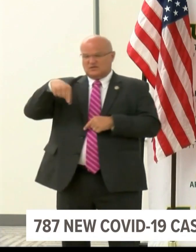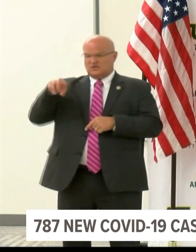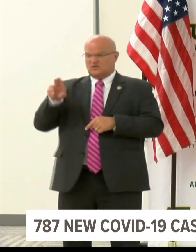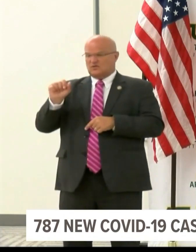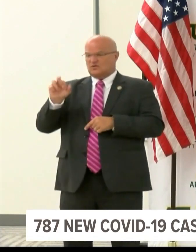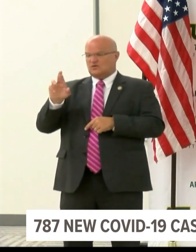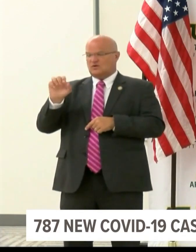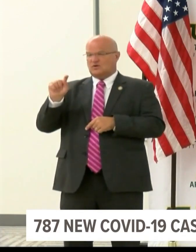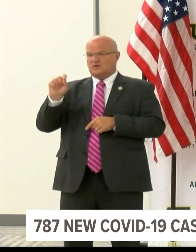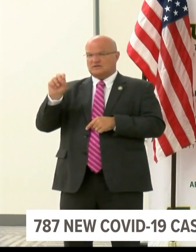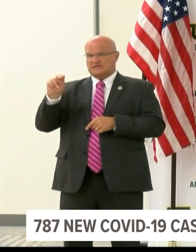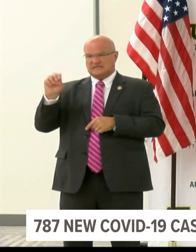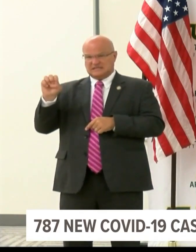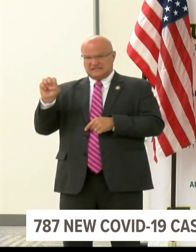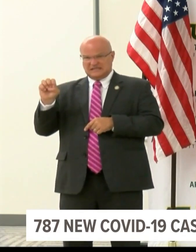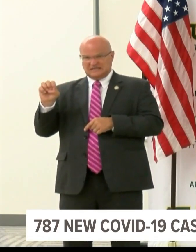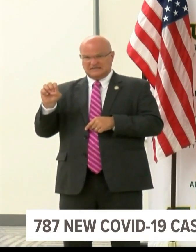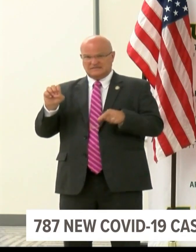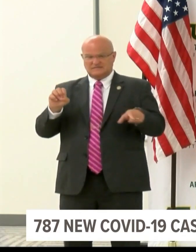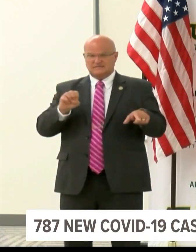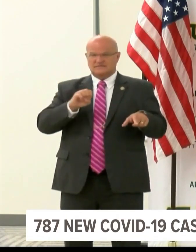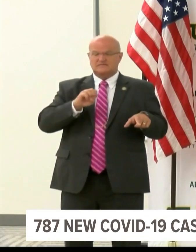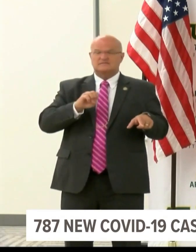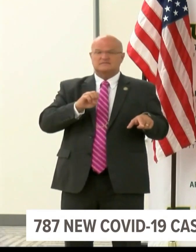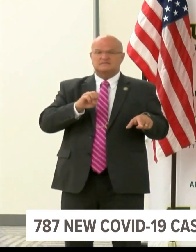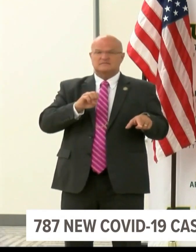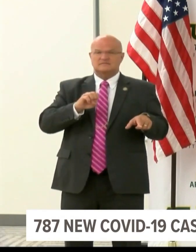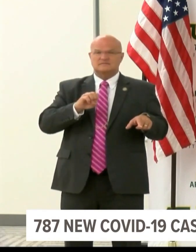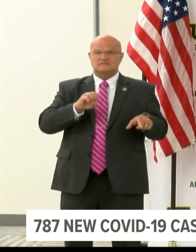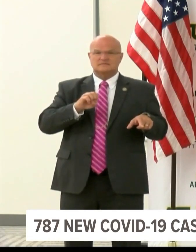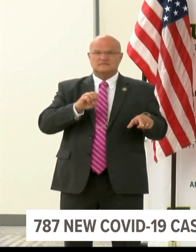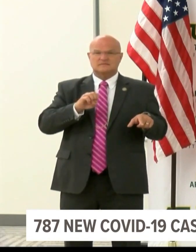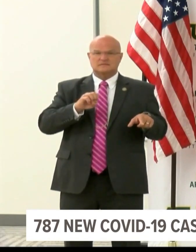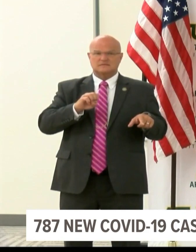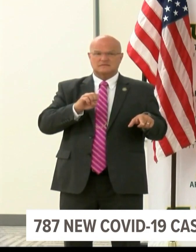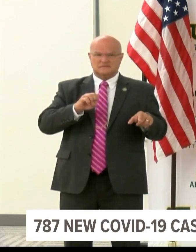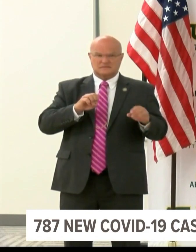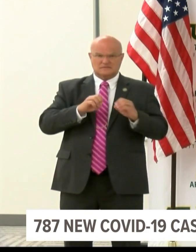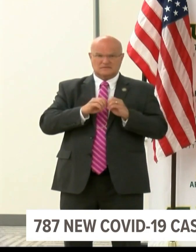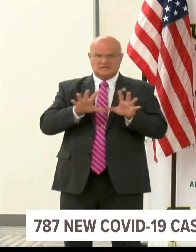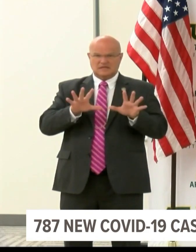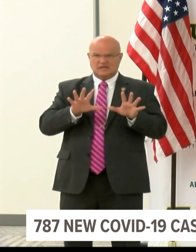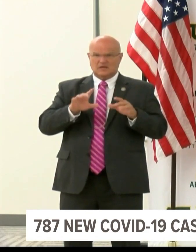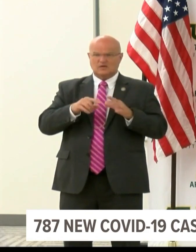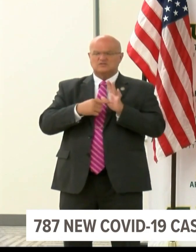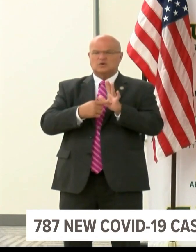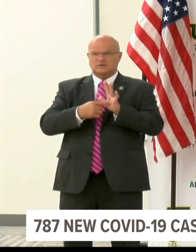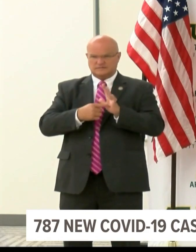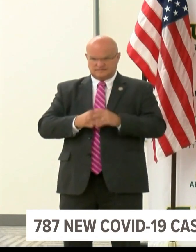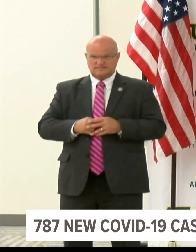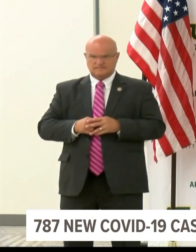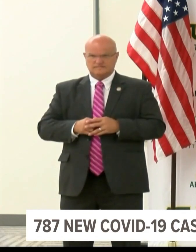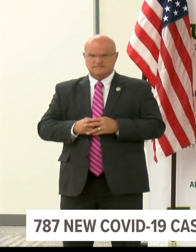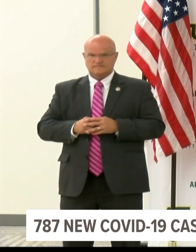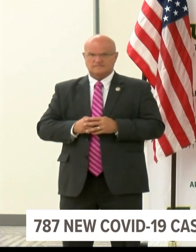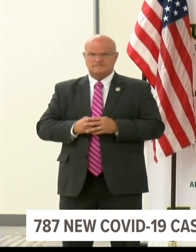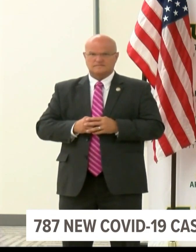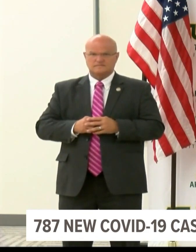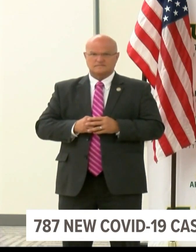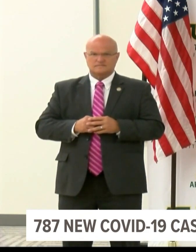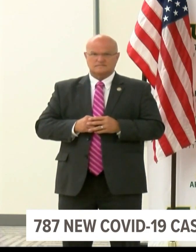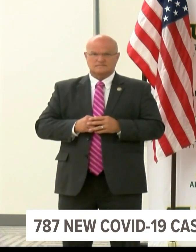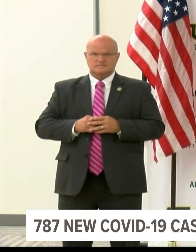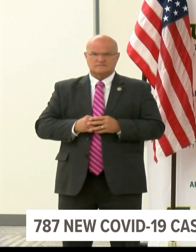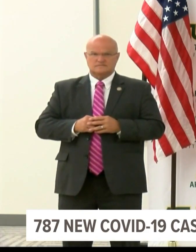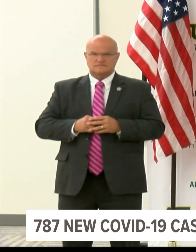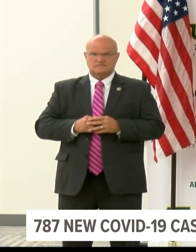themselves outside of the days? Jeremy, you make it clear that it's only when it's symptomatic that they have to isolate,